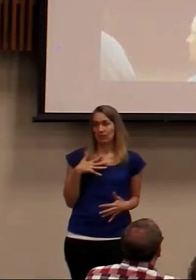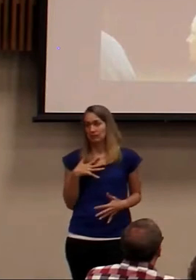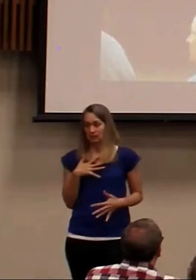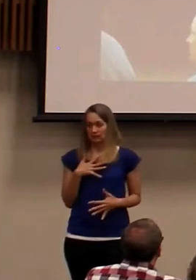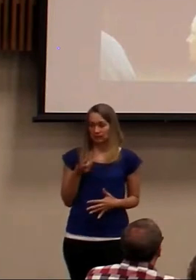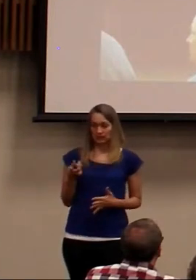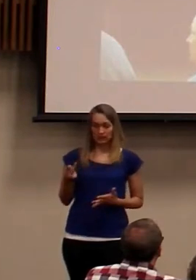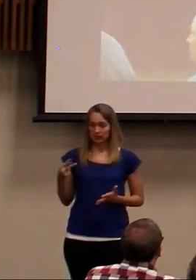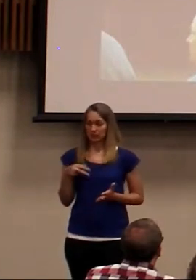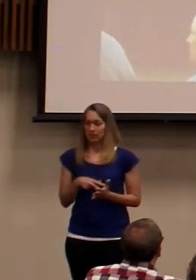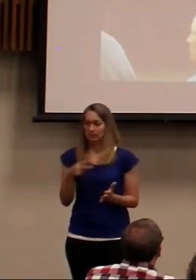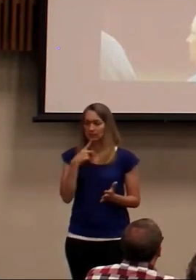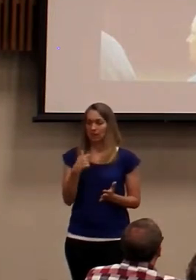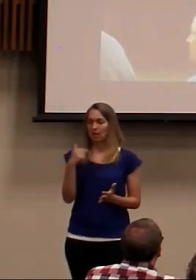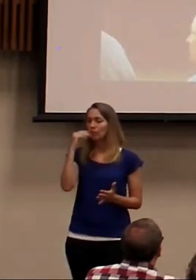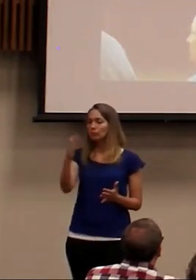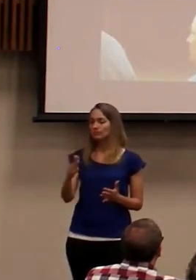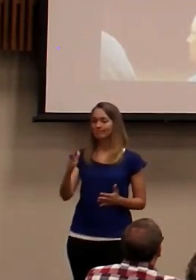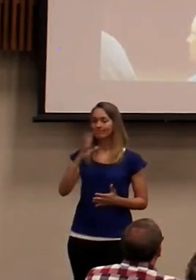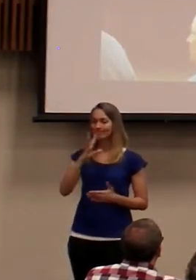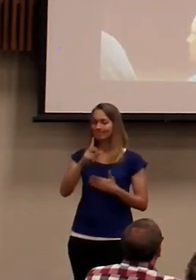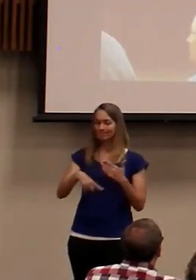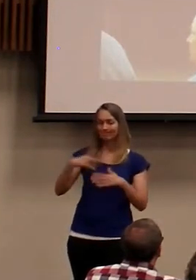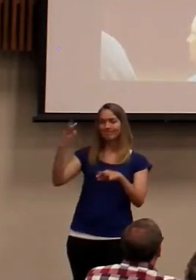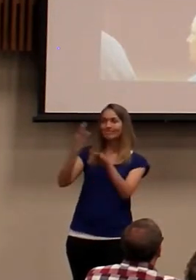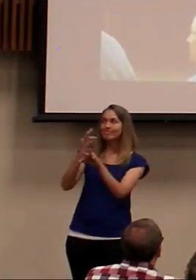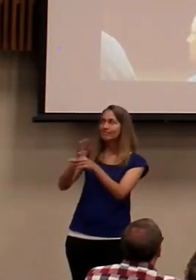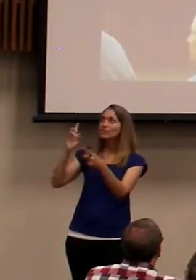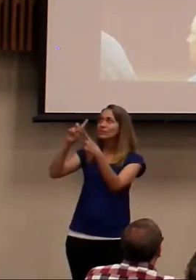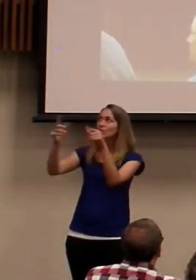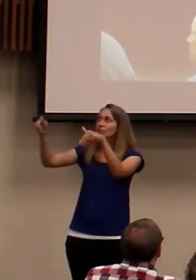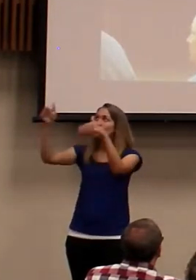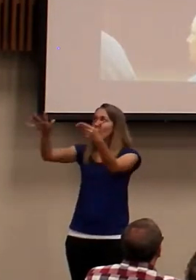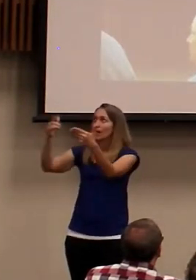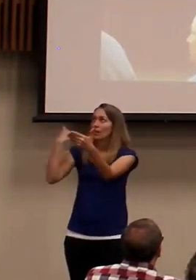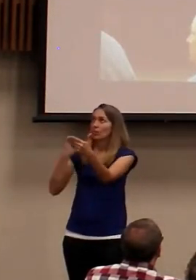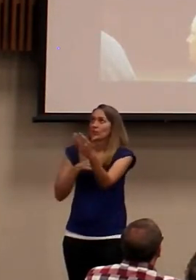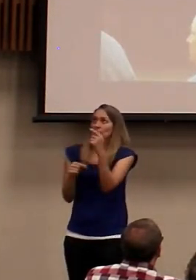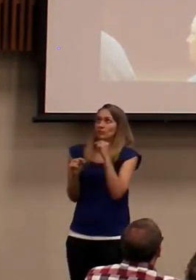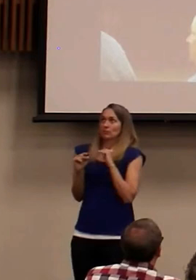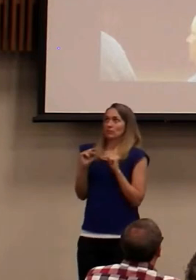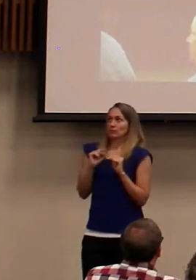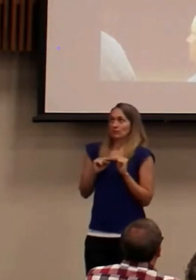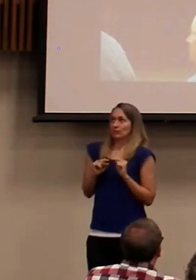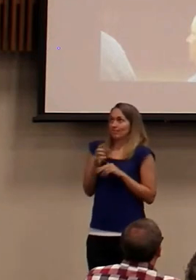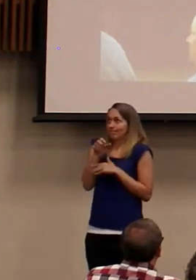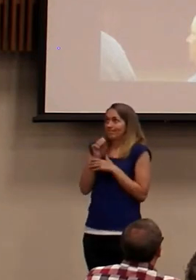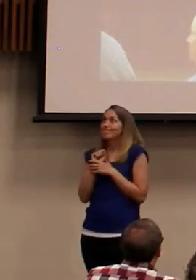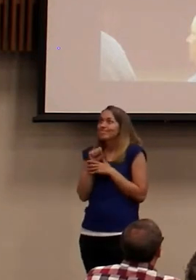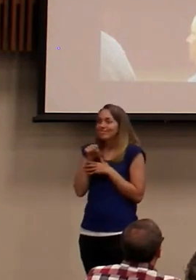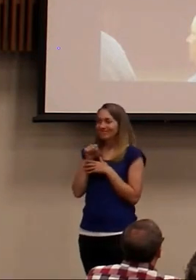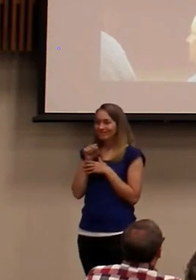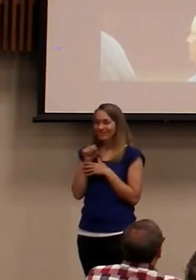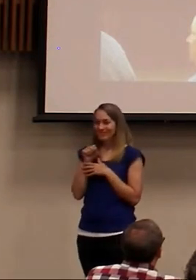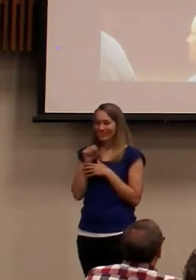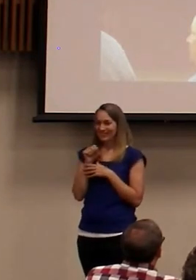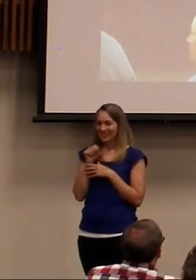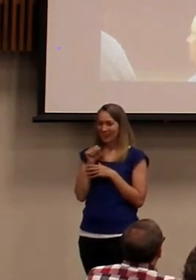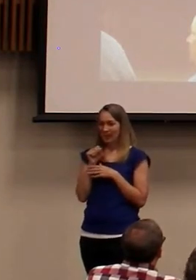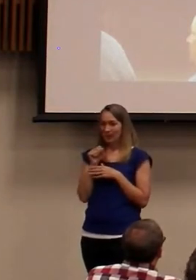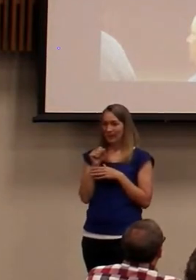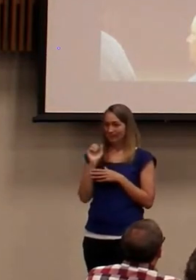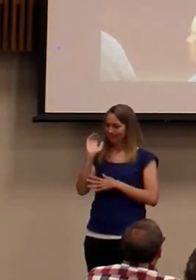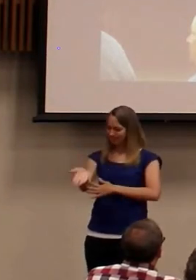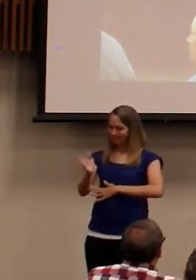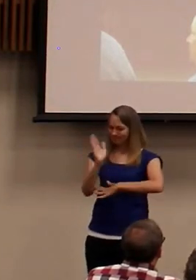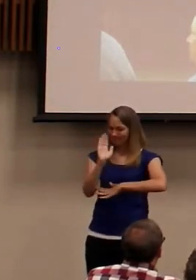and said, I'm going to talk to you about being faithful unto death, we all sort of backed up in our seats a little bit. But at the end of